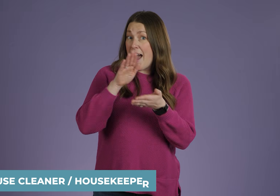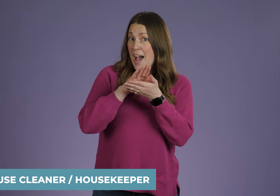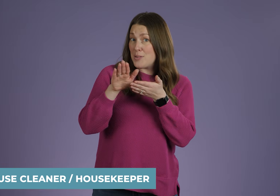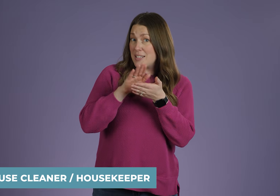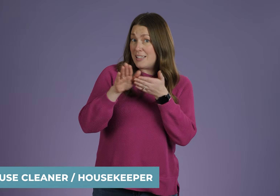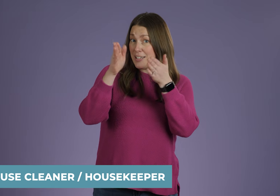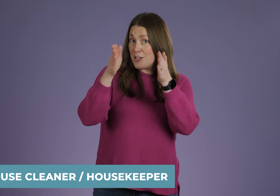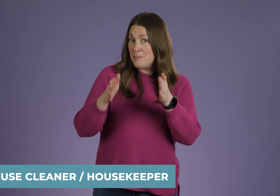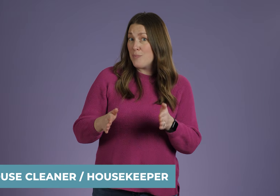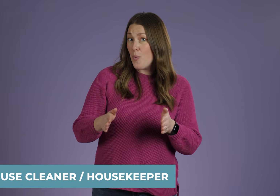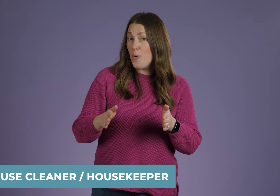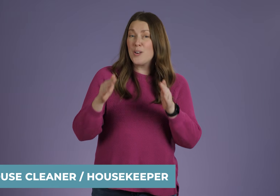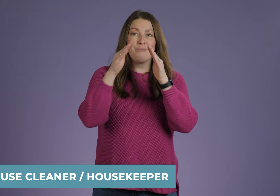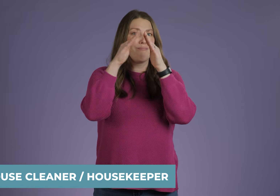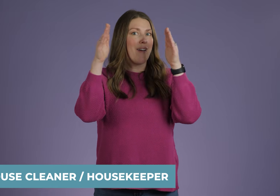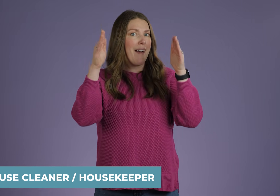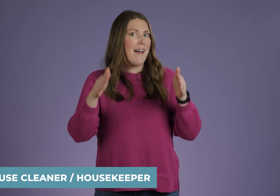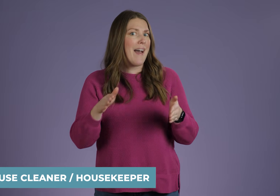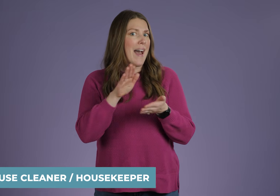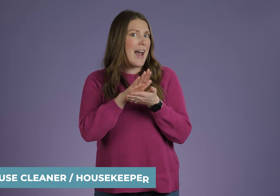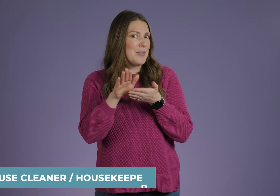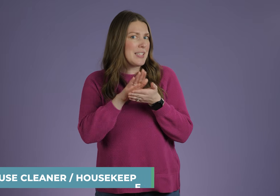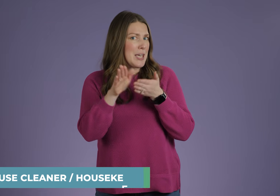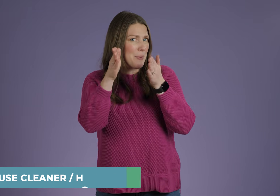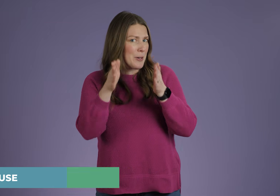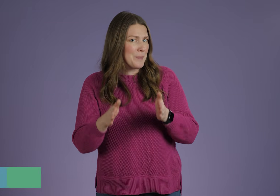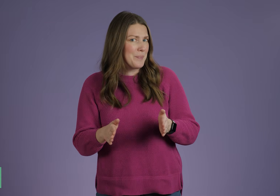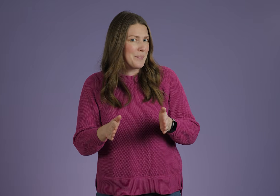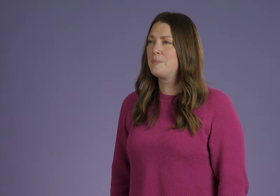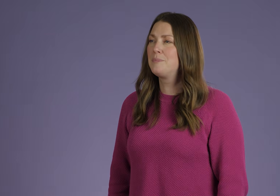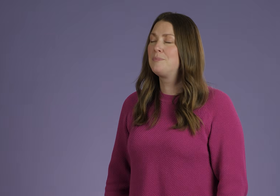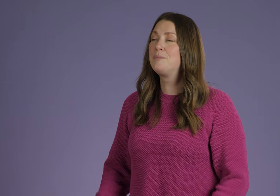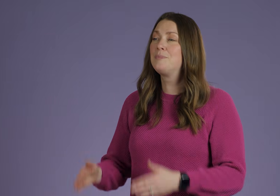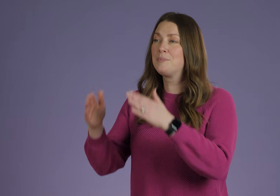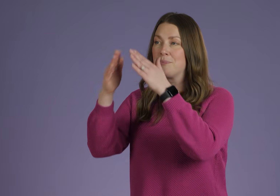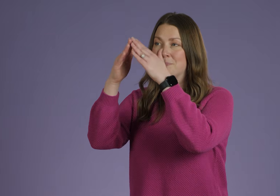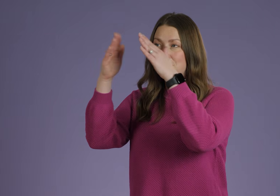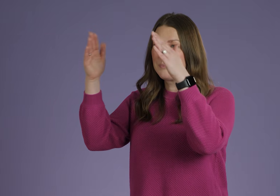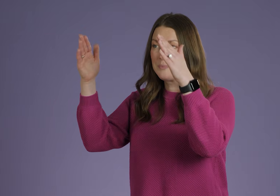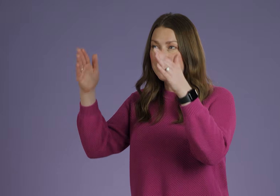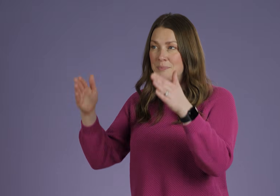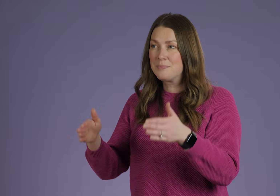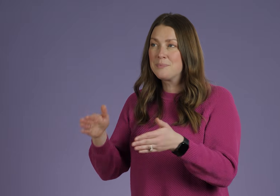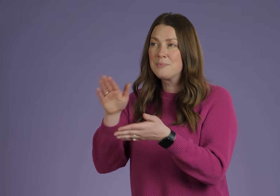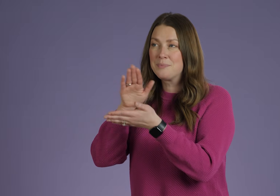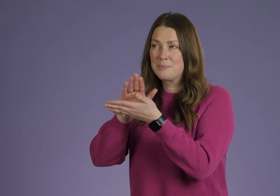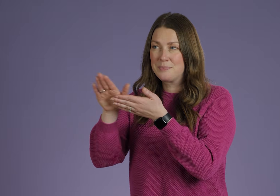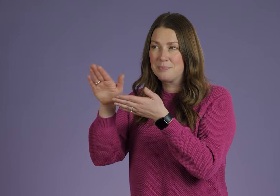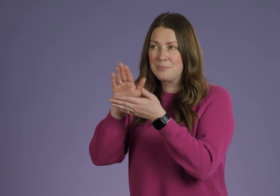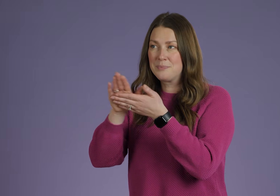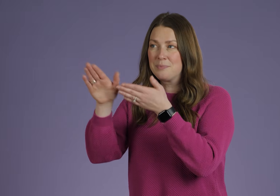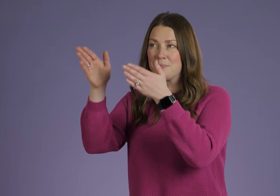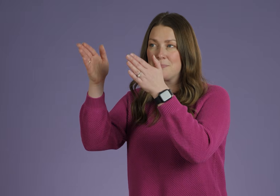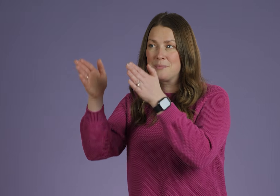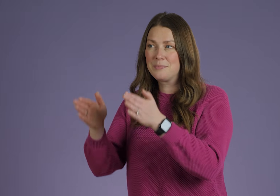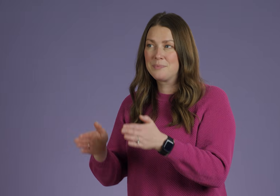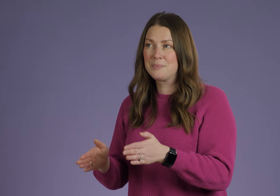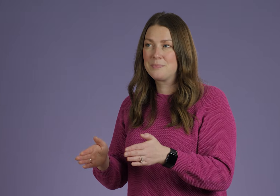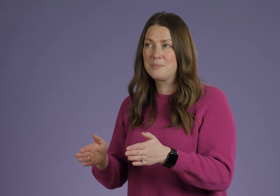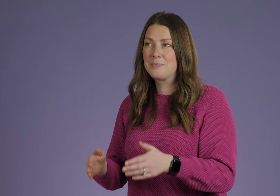House cleaner or housekeeper. It's house and then cleaning with the